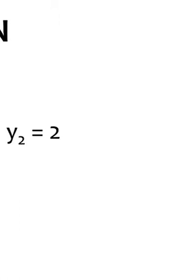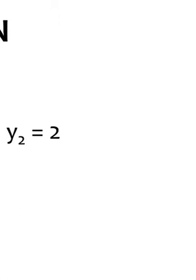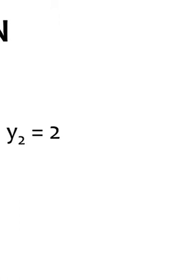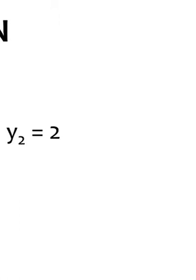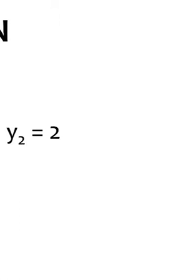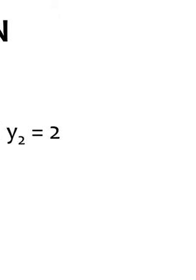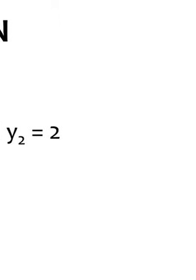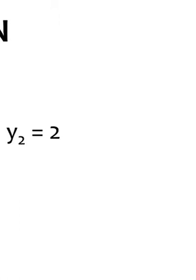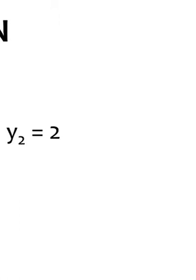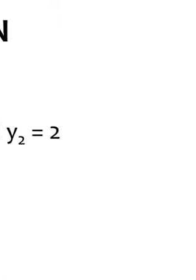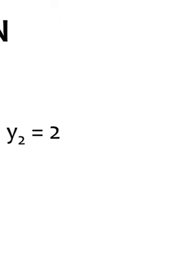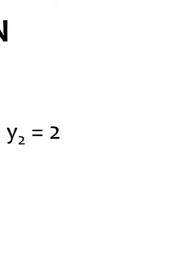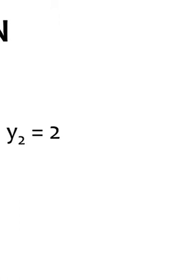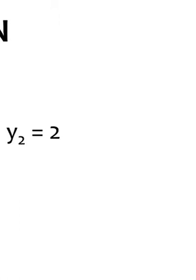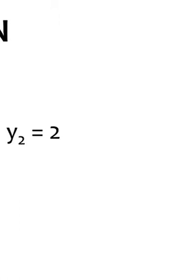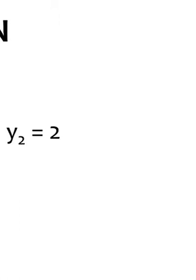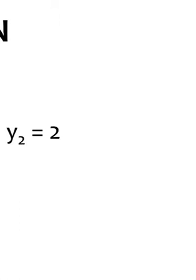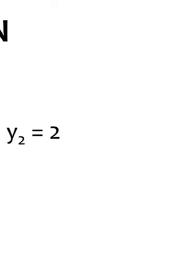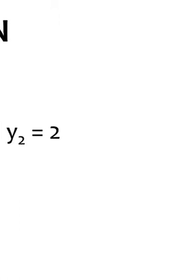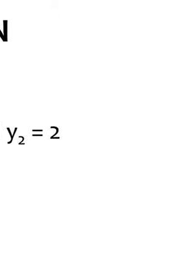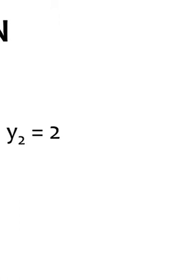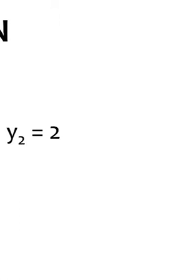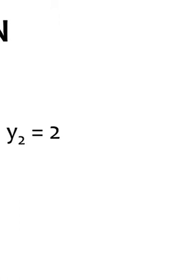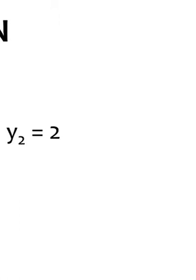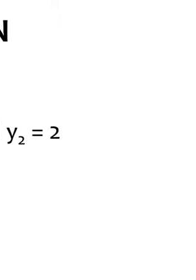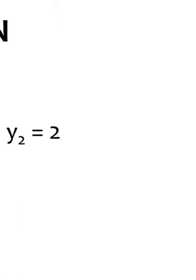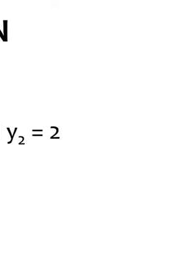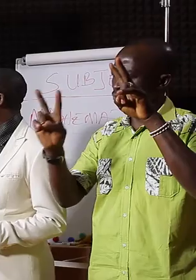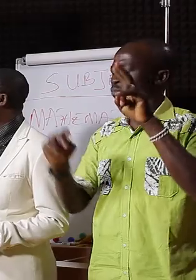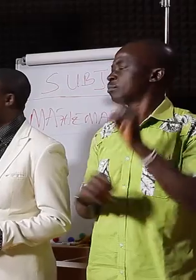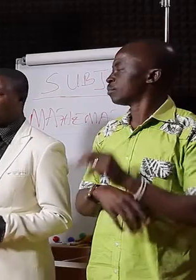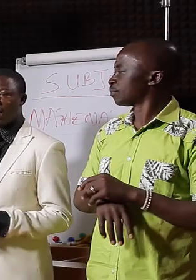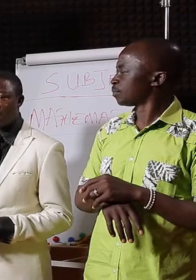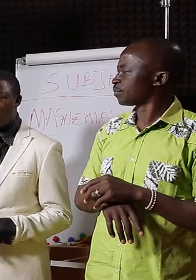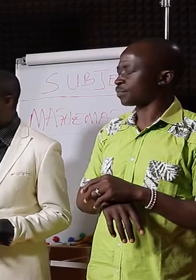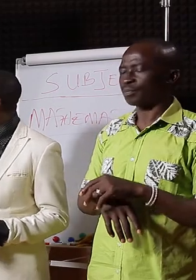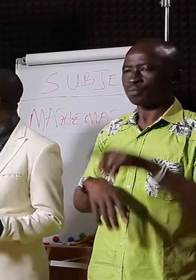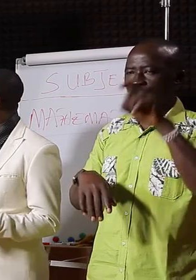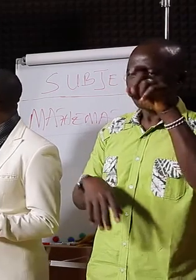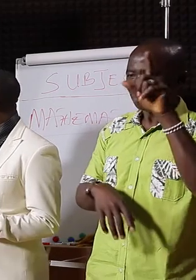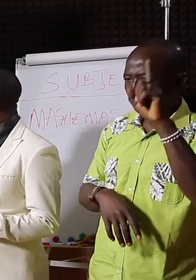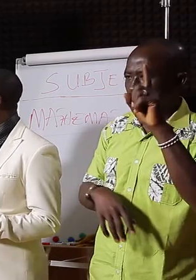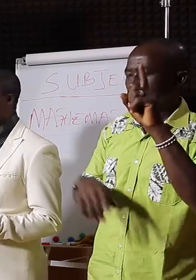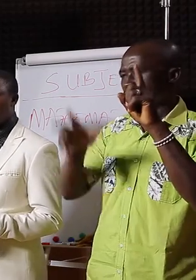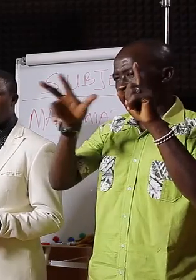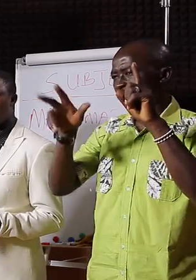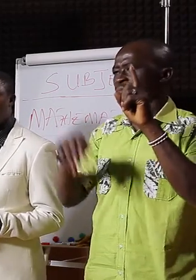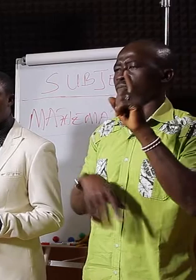while y1 is 4, and y2 is 2. x1 is